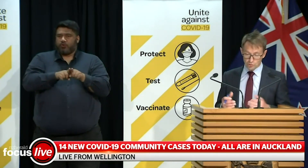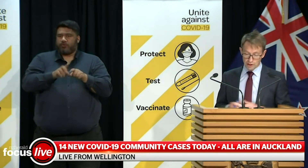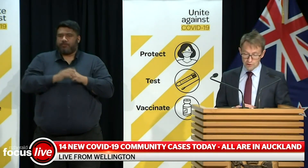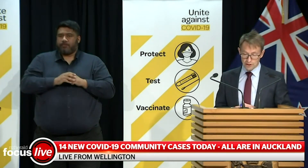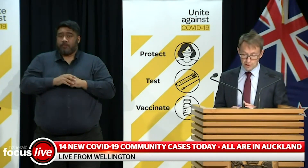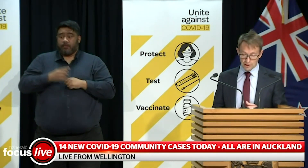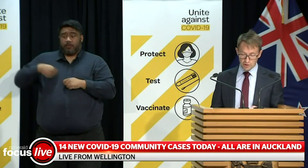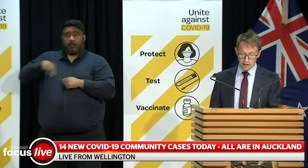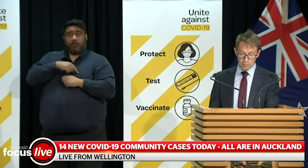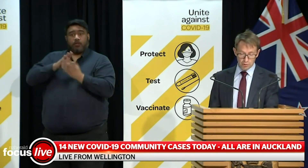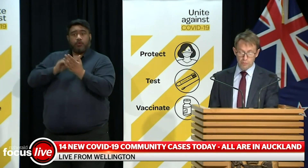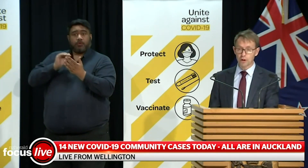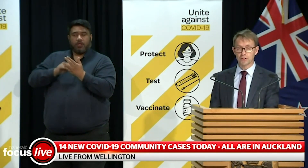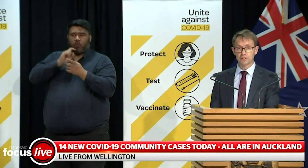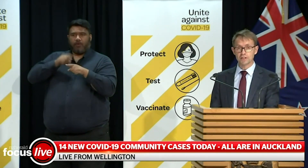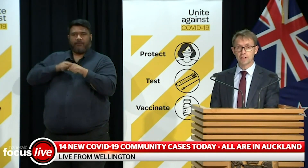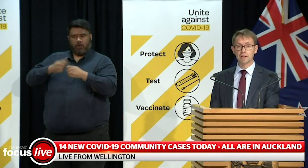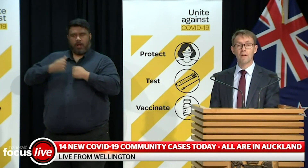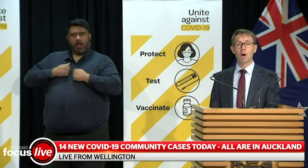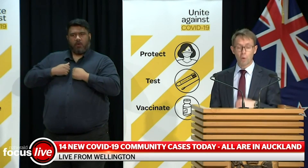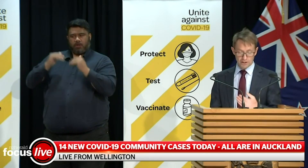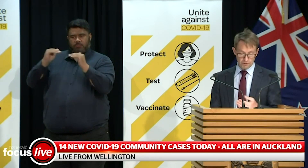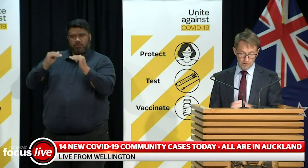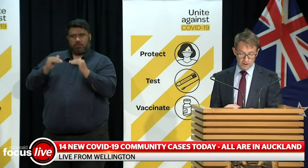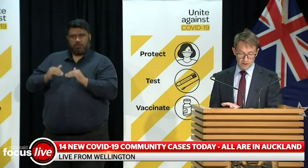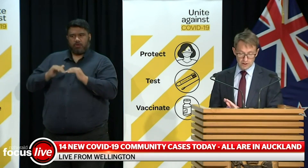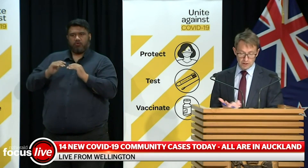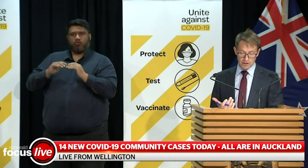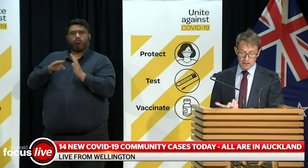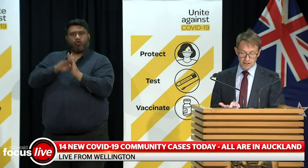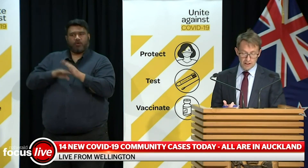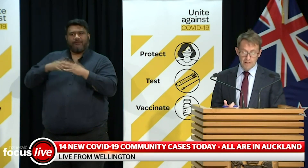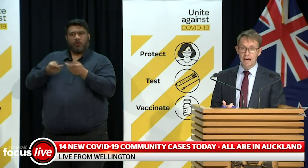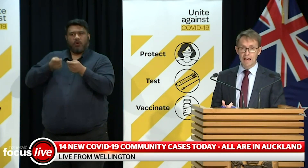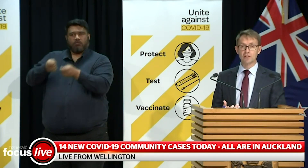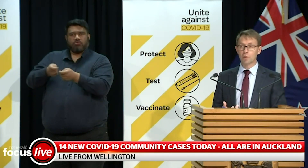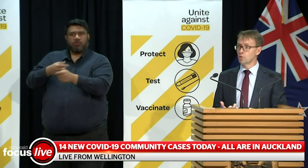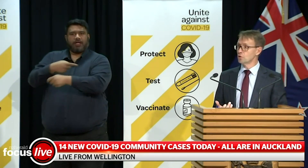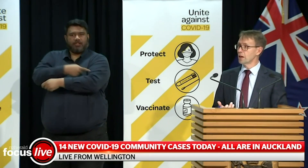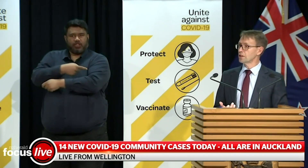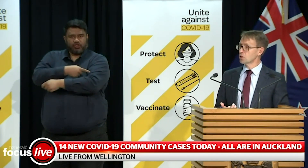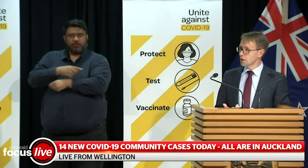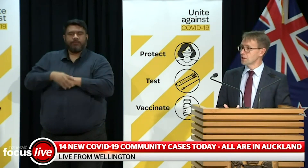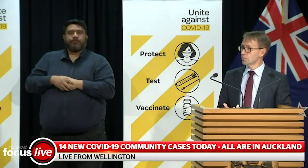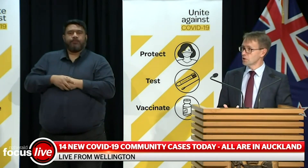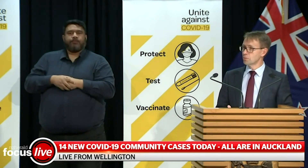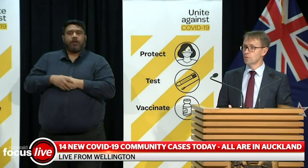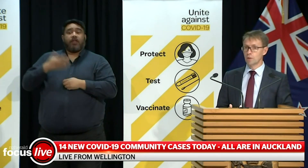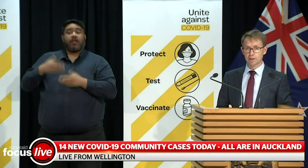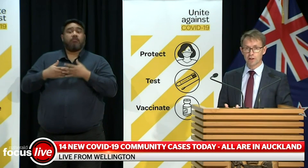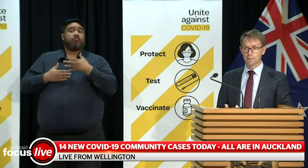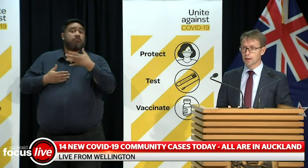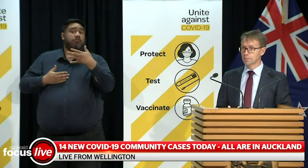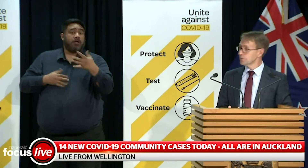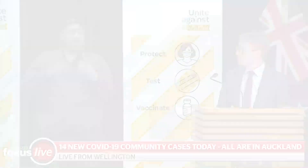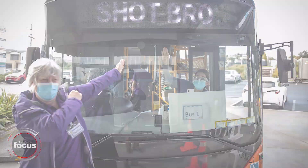our usual rigorous regulatory and approval processes here once Pfizer submits the data, and we will do that as quickly as possible